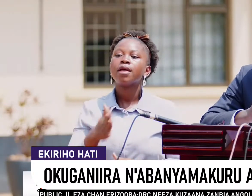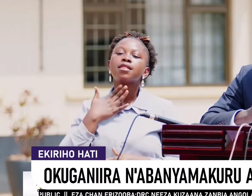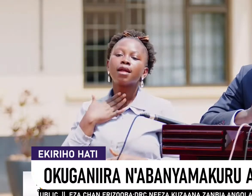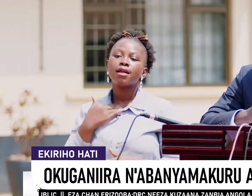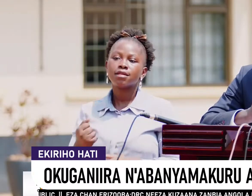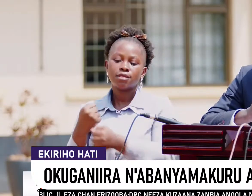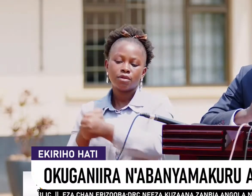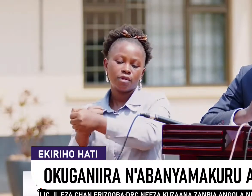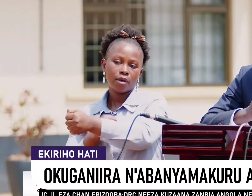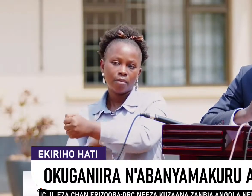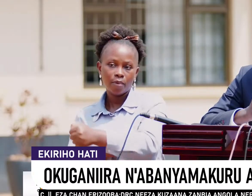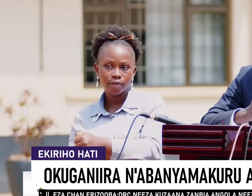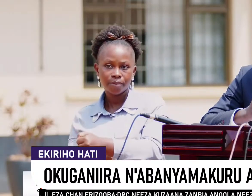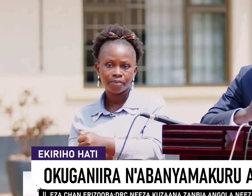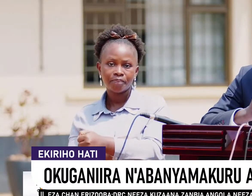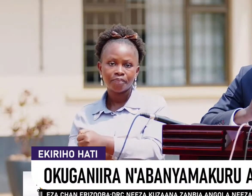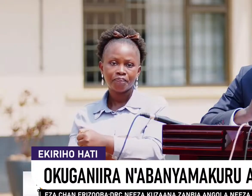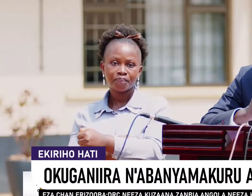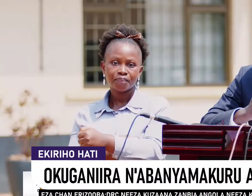necessary support.